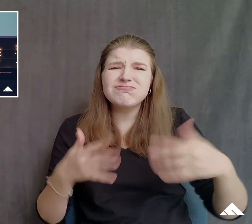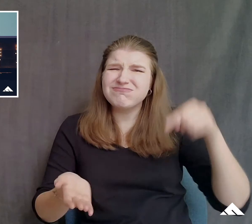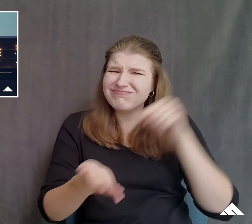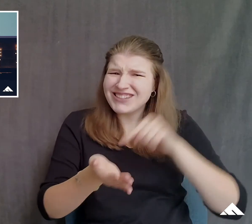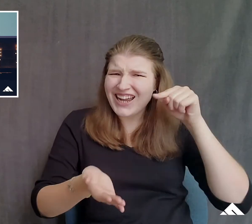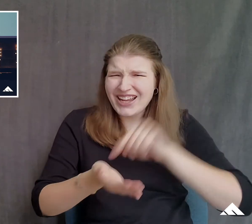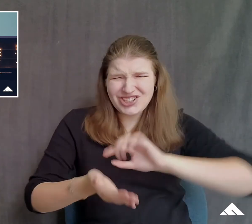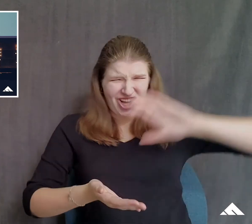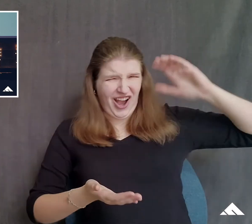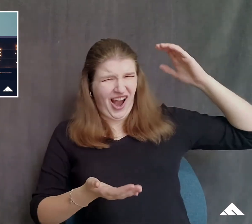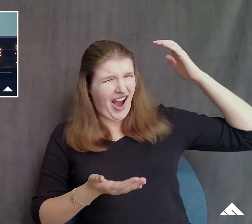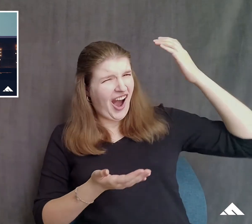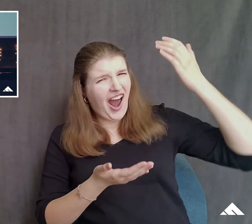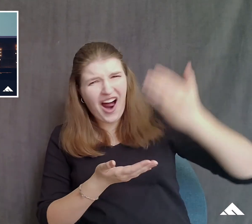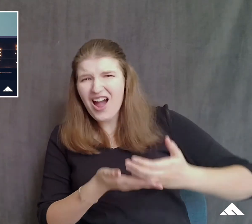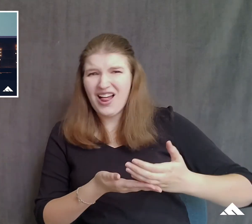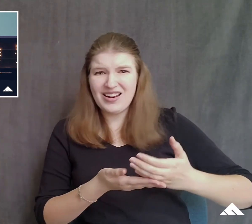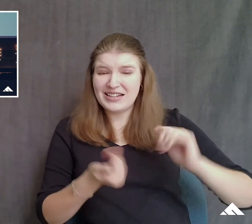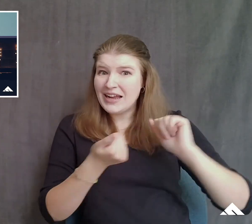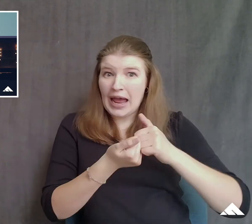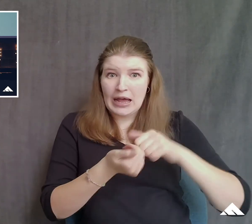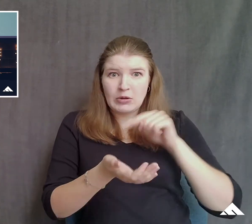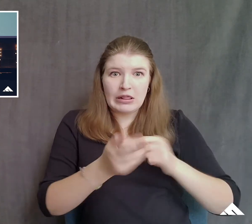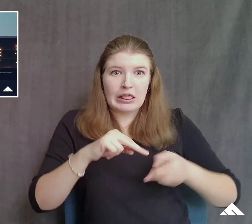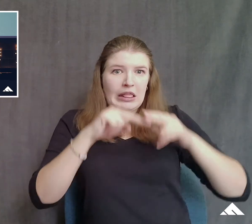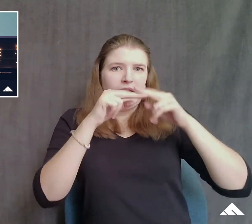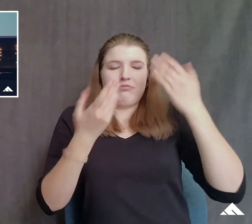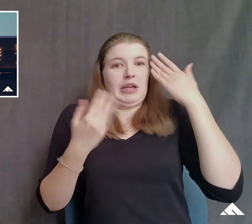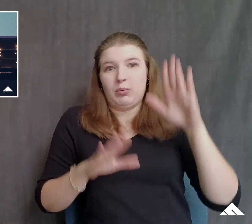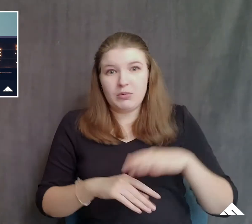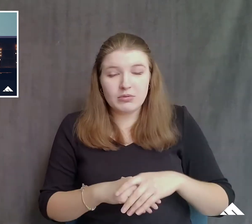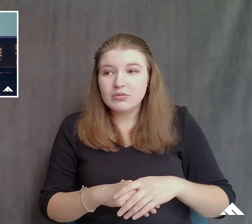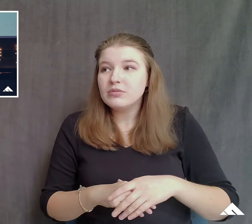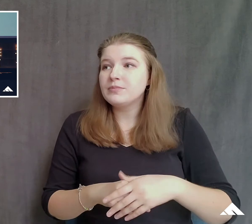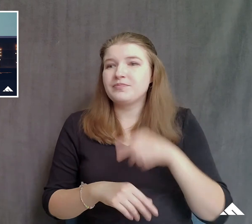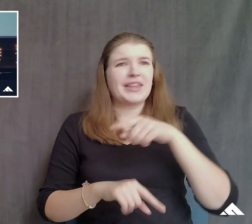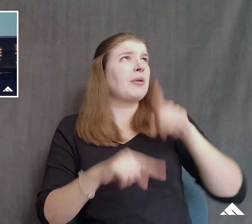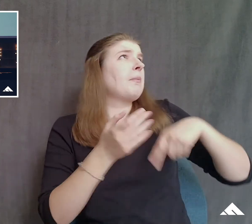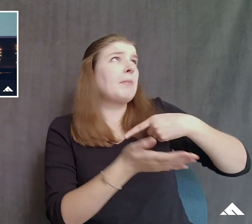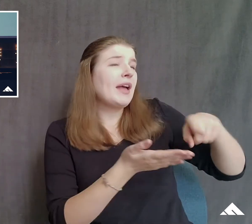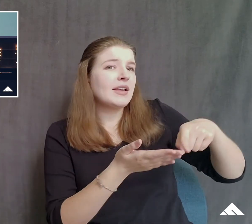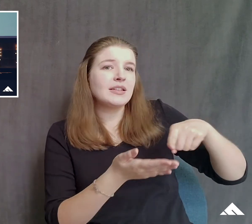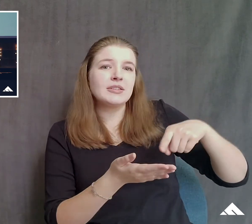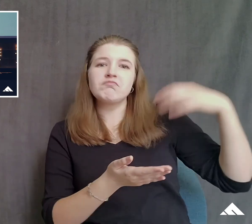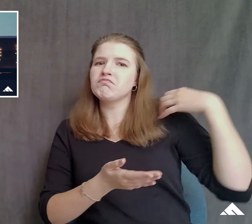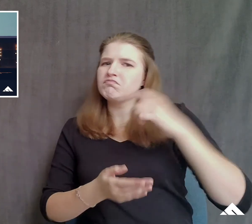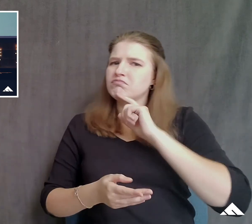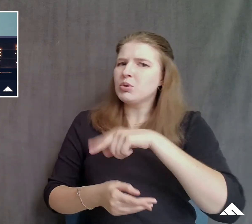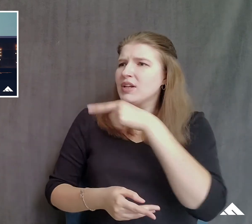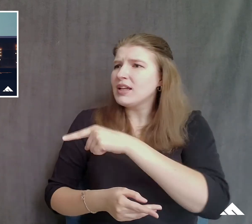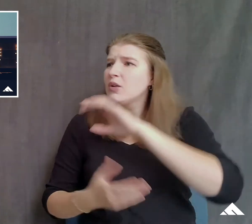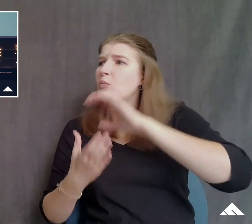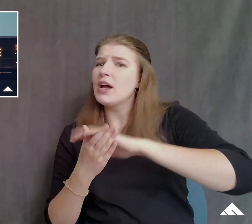Massive debt. How do you get that? I have no idea. "Since he was not able to pay, the master ordered that he and his wife and his